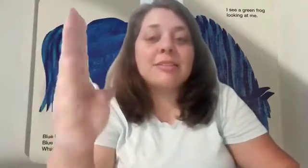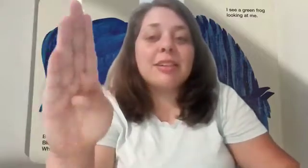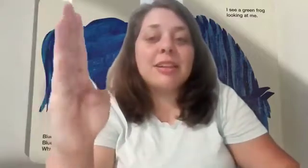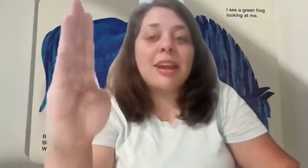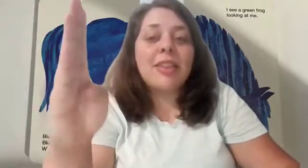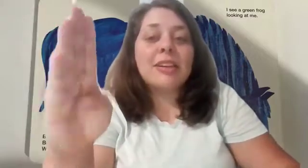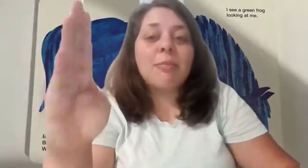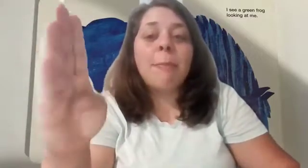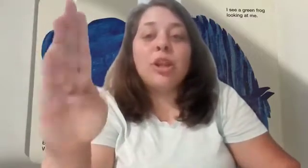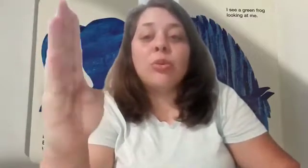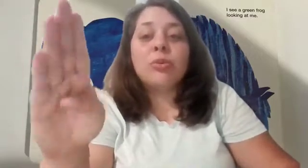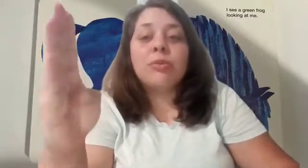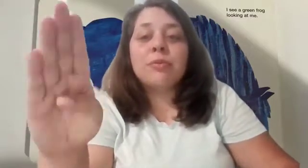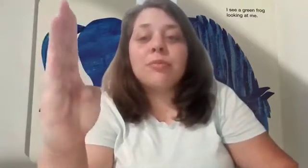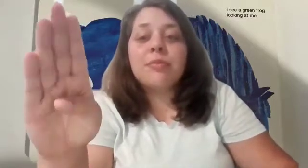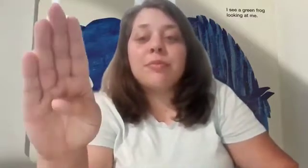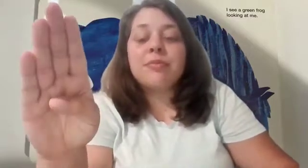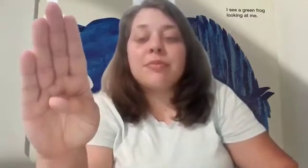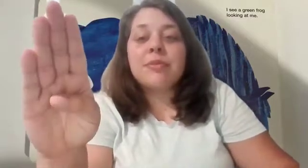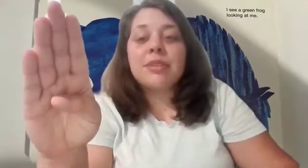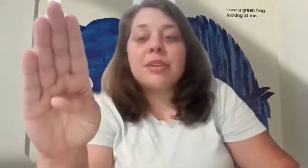it. And that's blue.